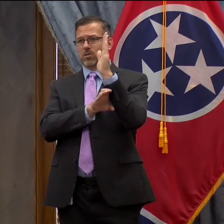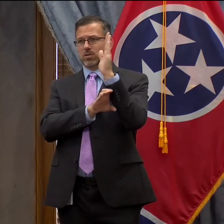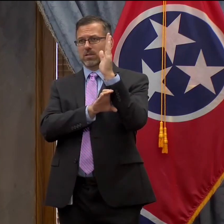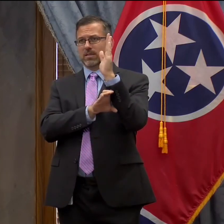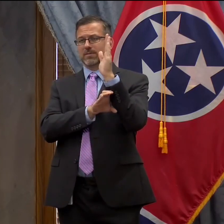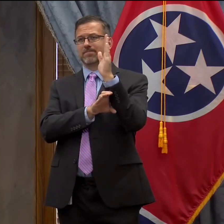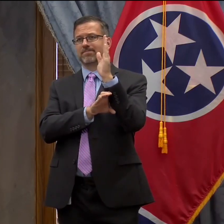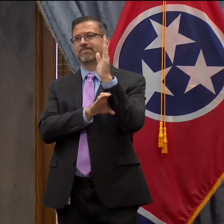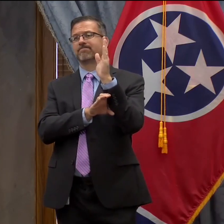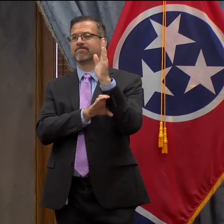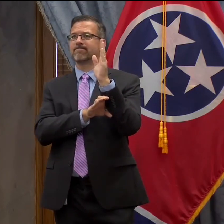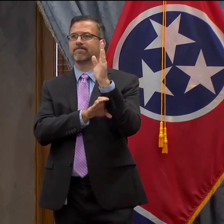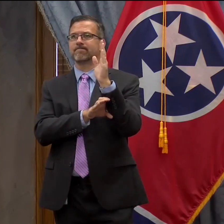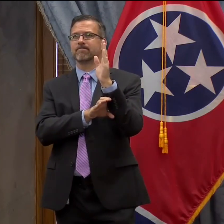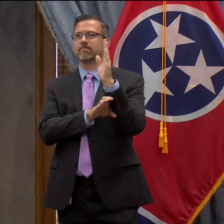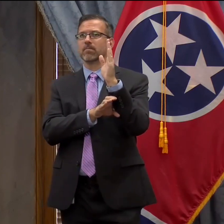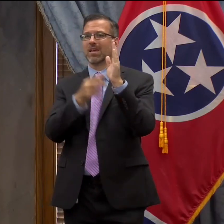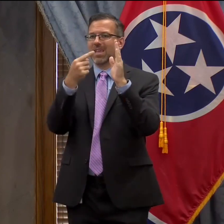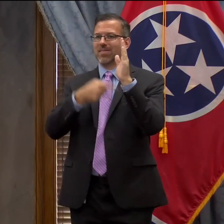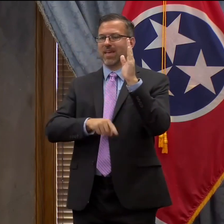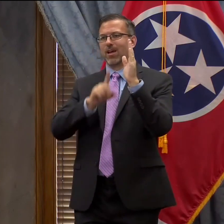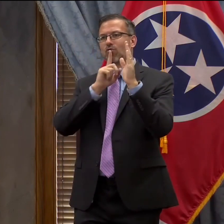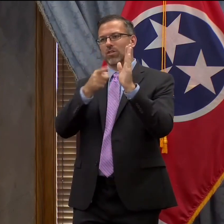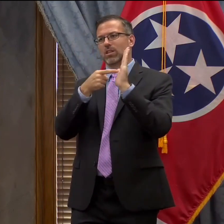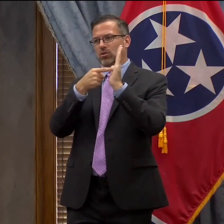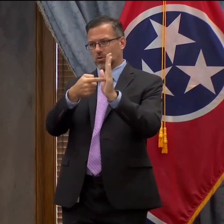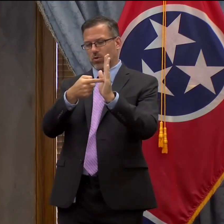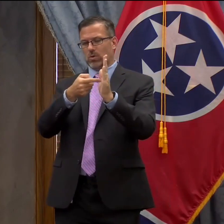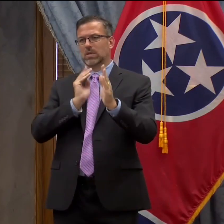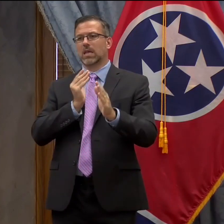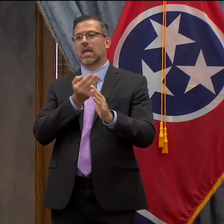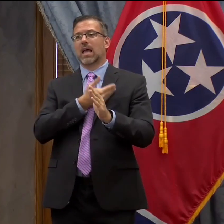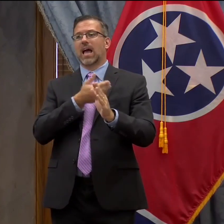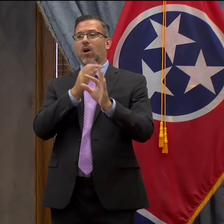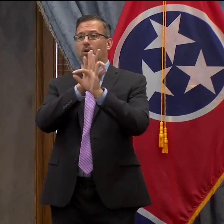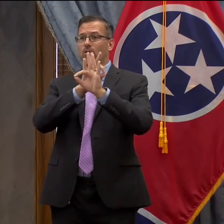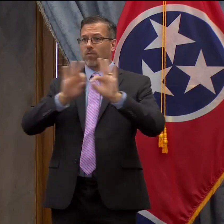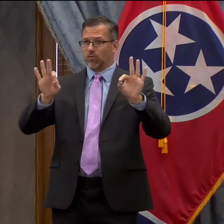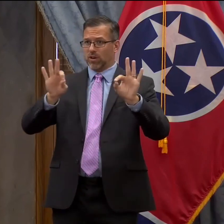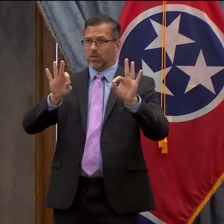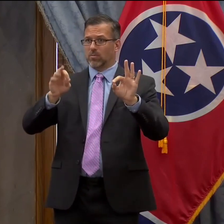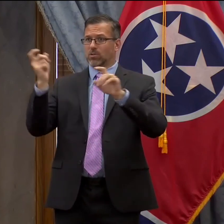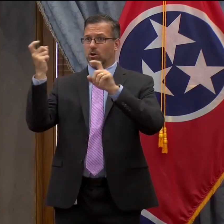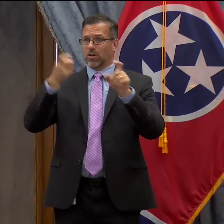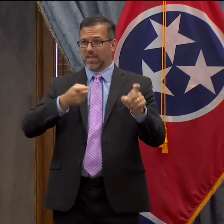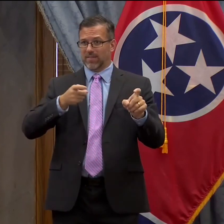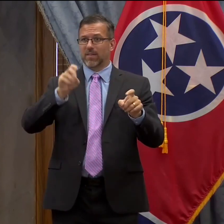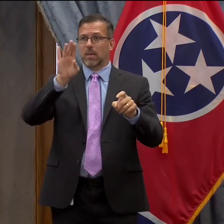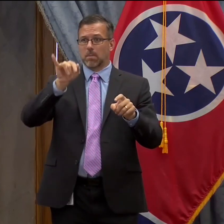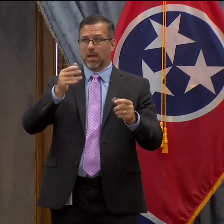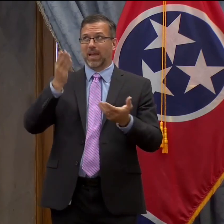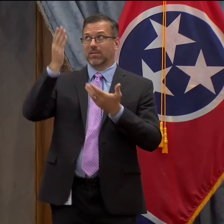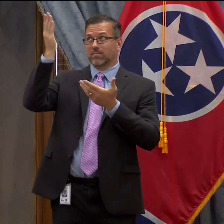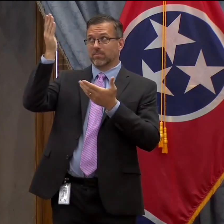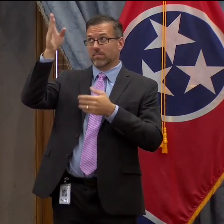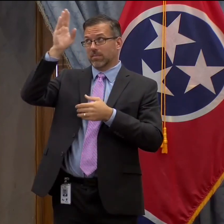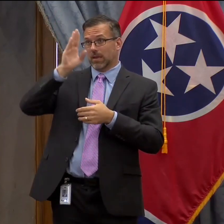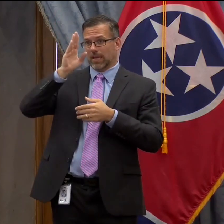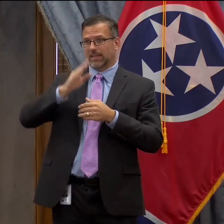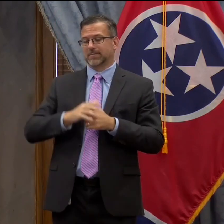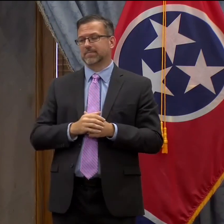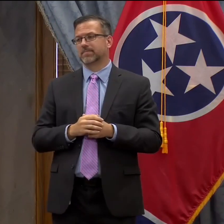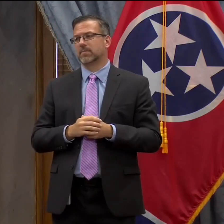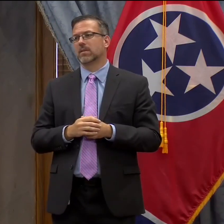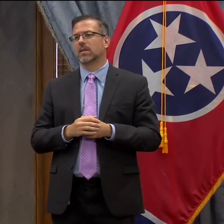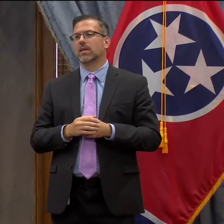really guarantees, it lays out the fact that our freedoms are endowed to us by our Creator, and